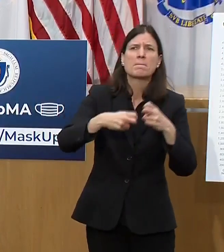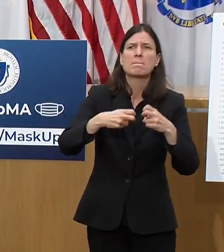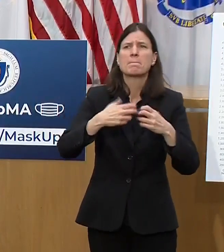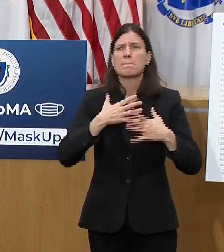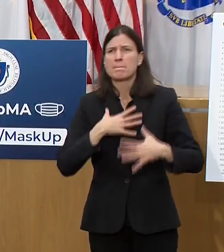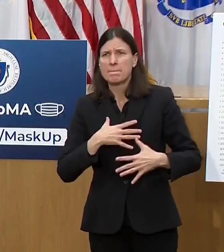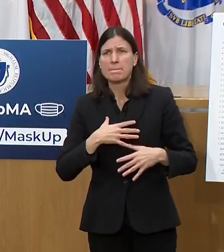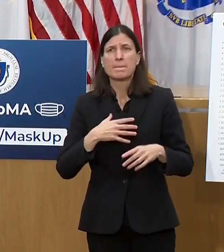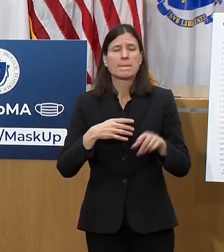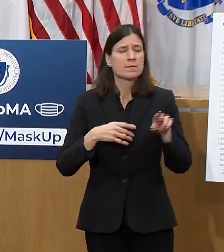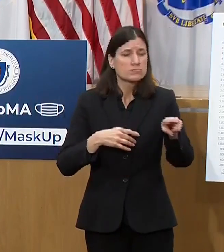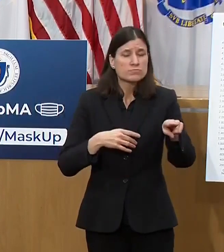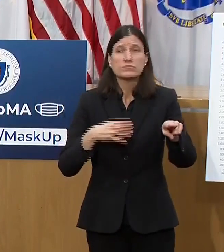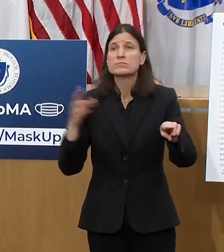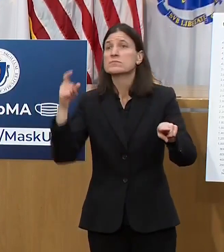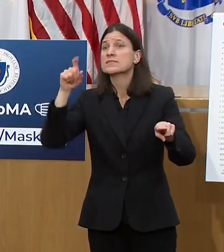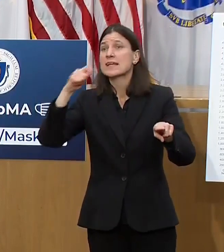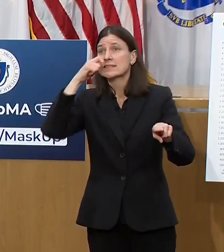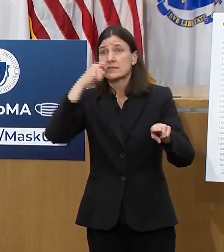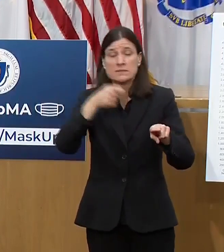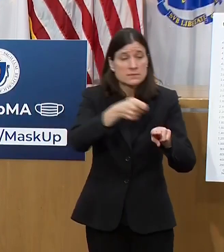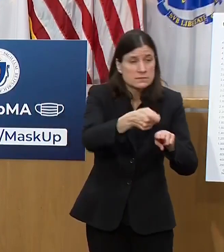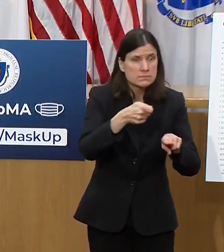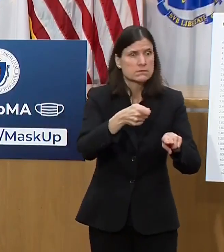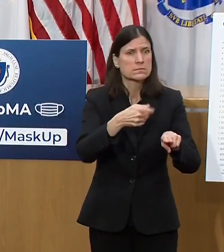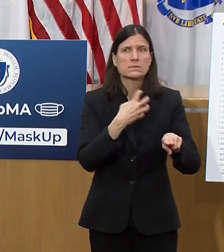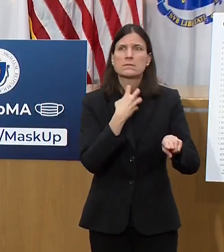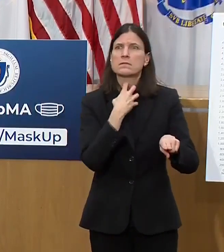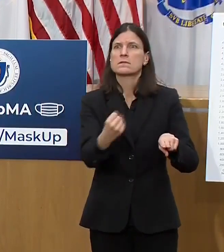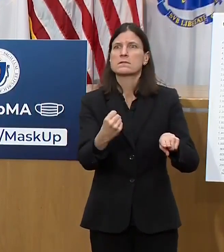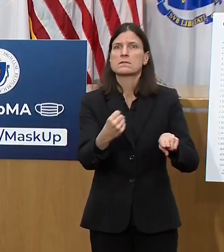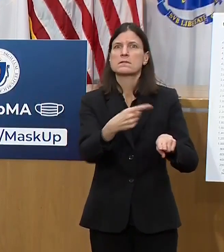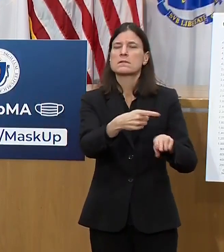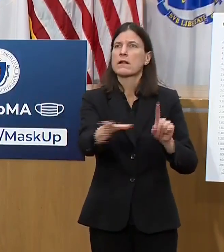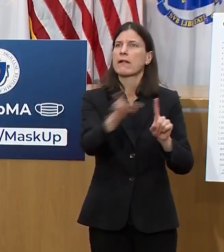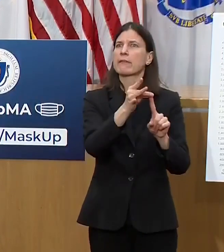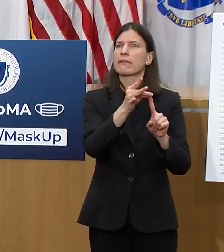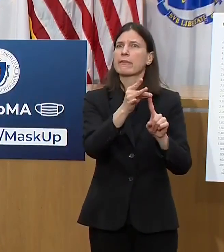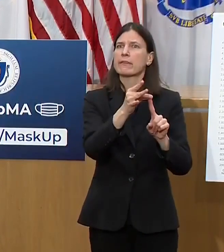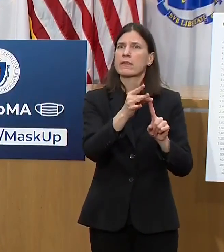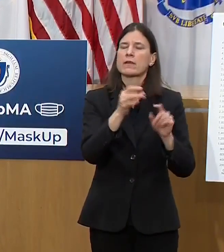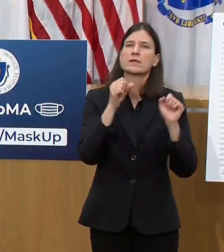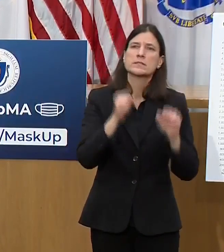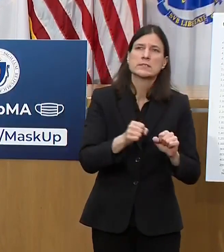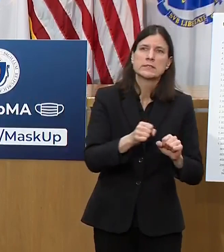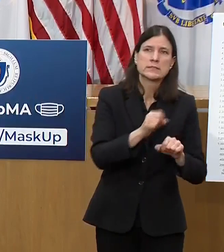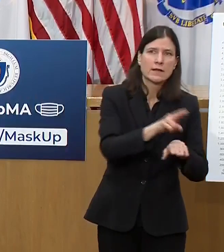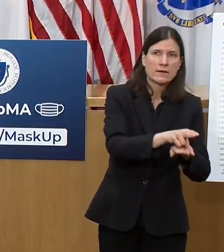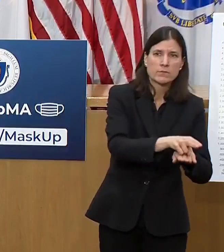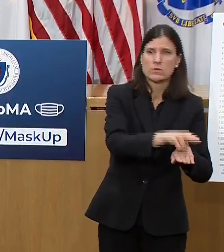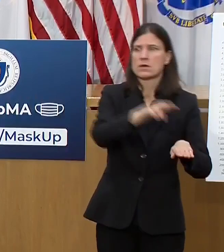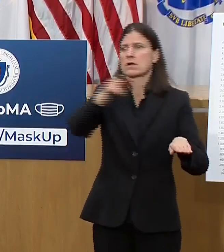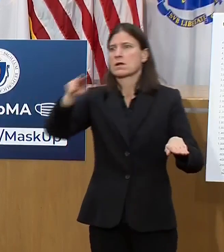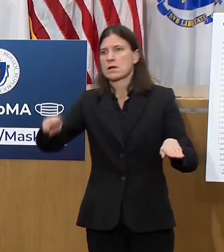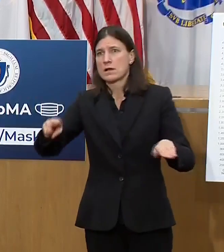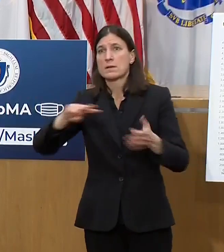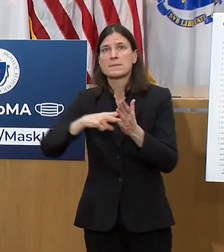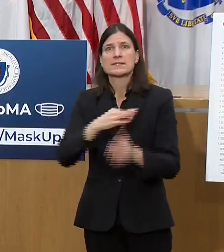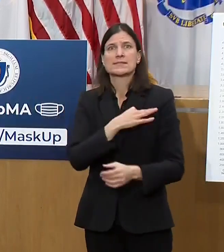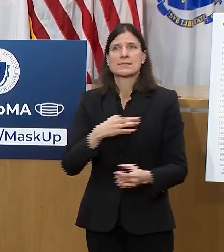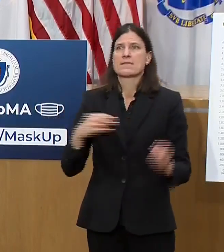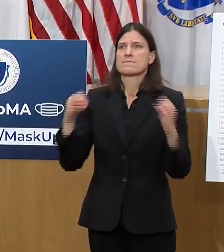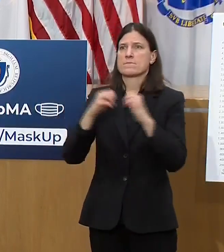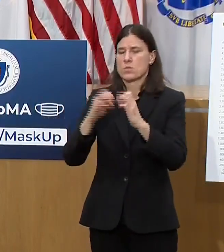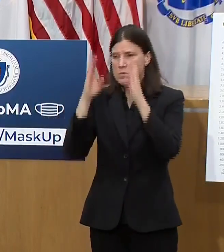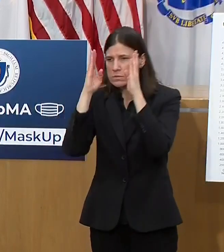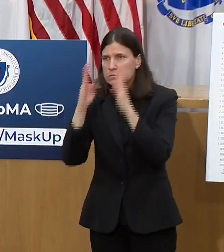itself also presents a lot of stress on the system and the staff. We are also experiencing many